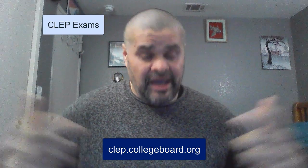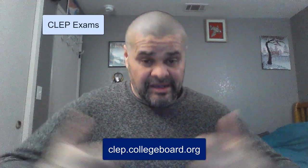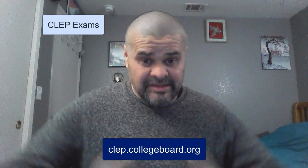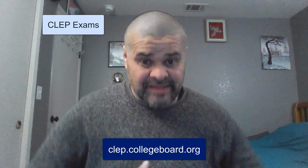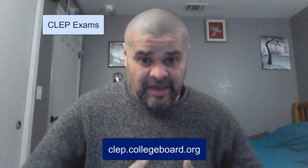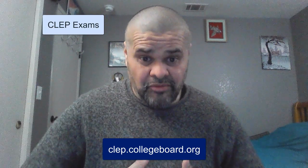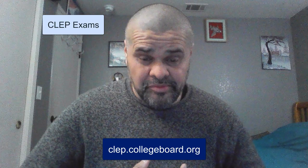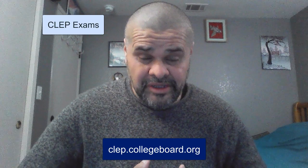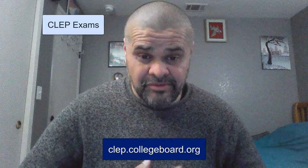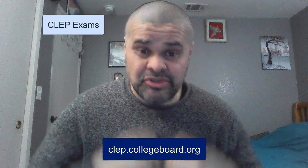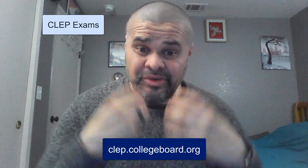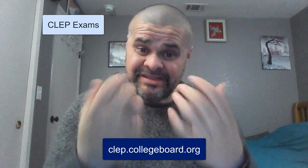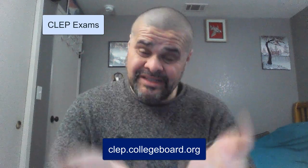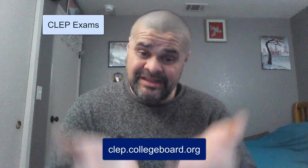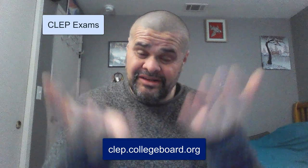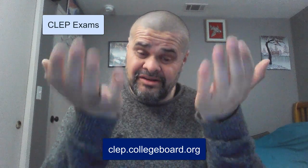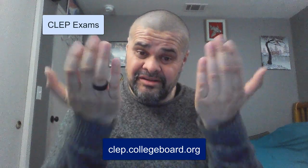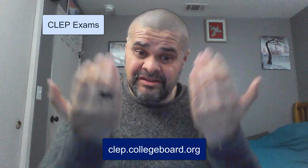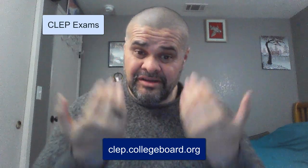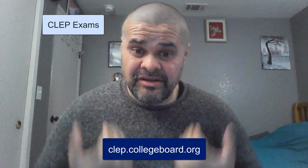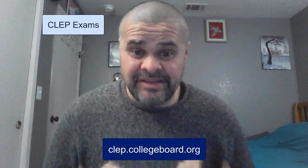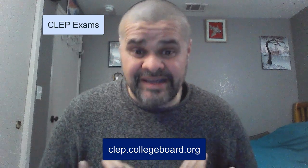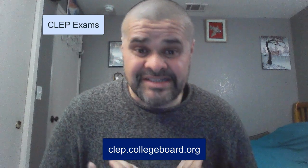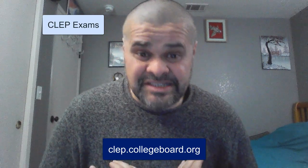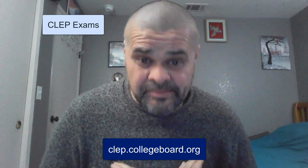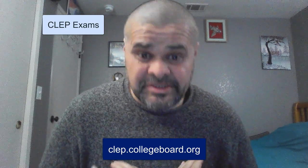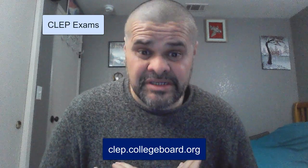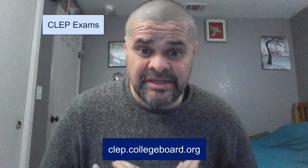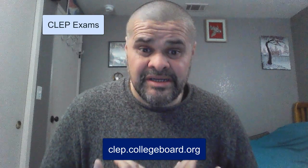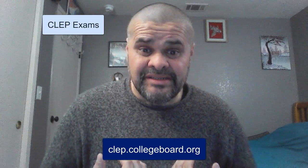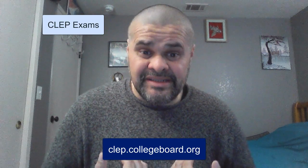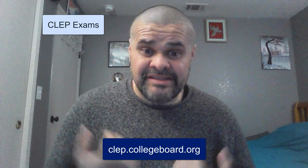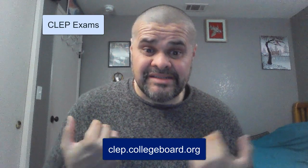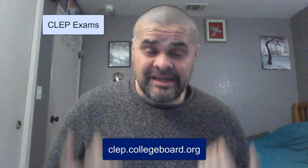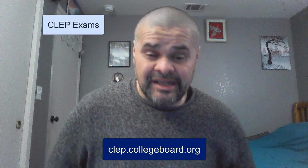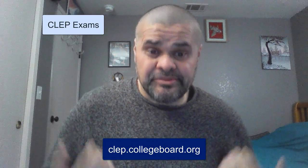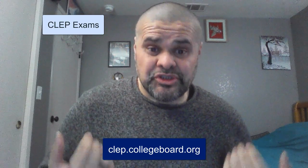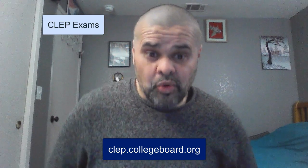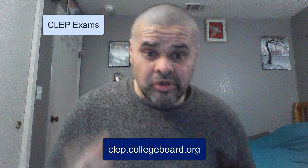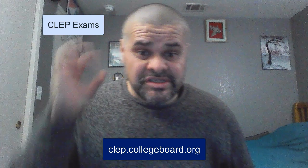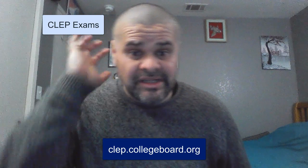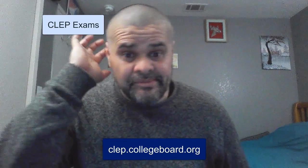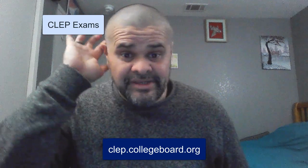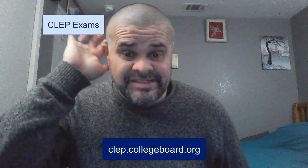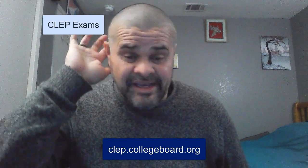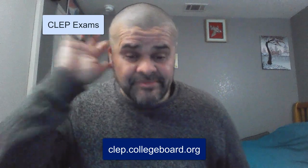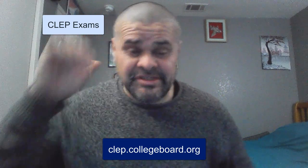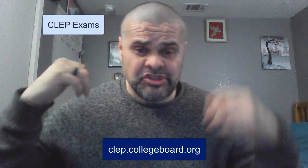that will be able to they accept these CLEP scores, CLEP exams. And